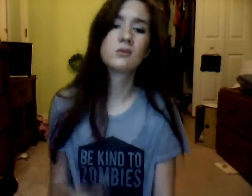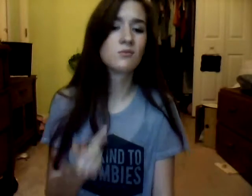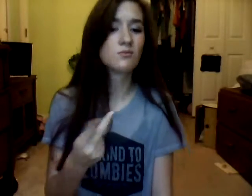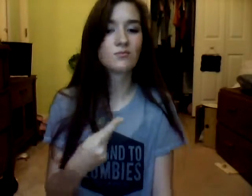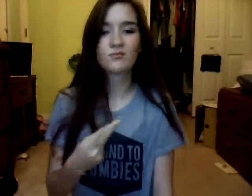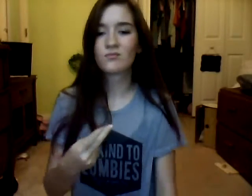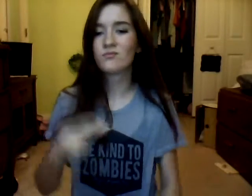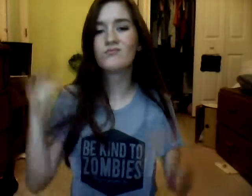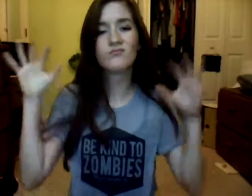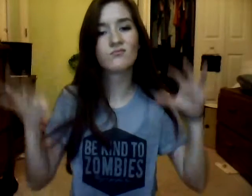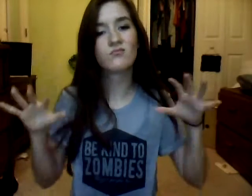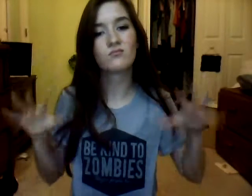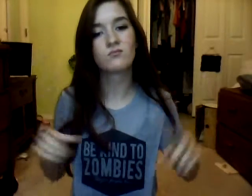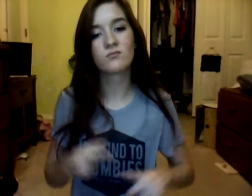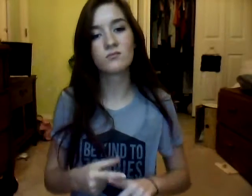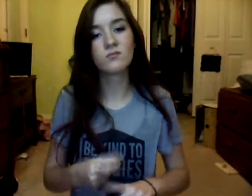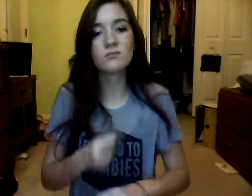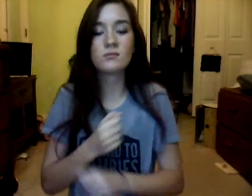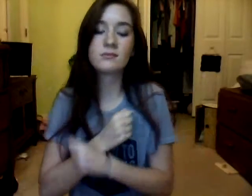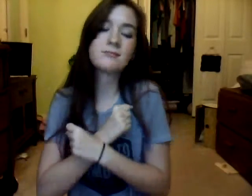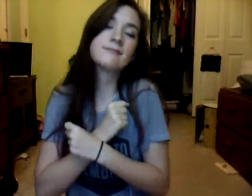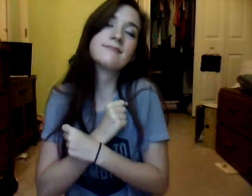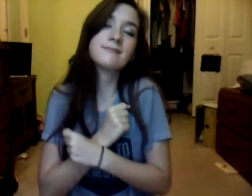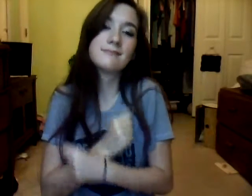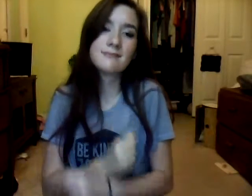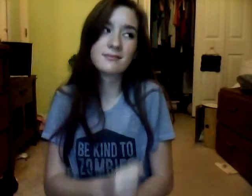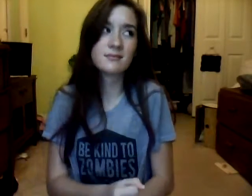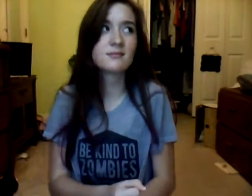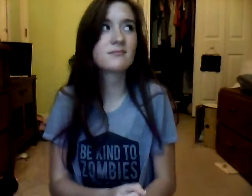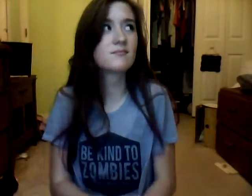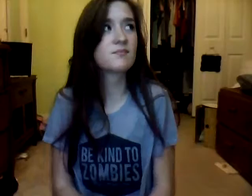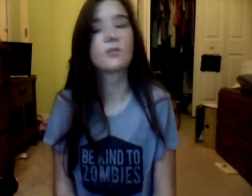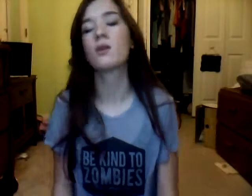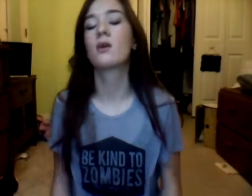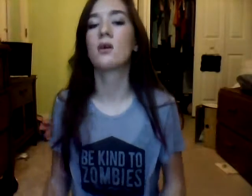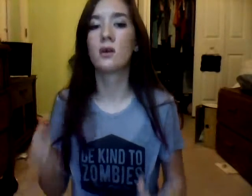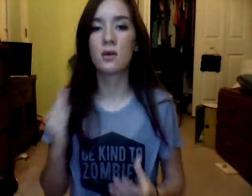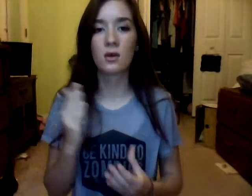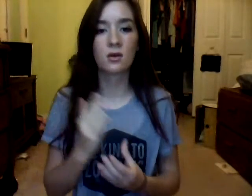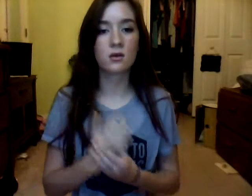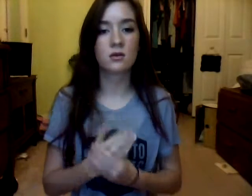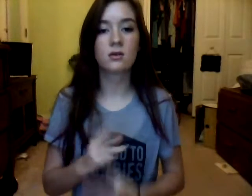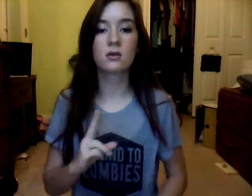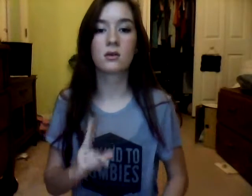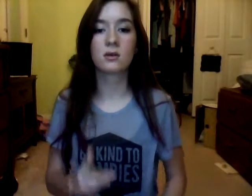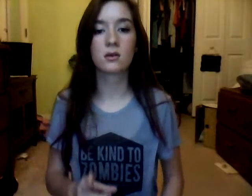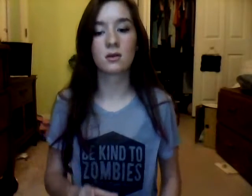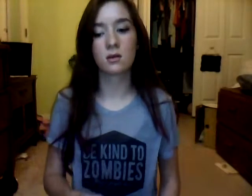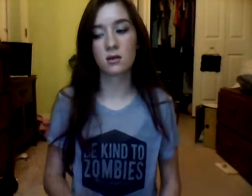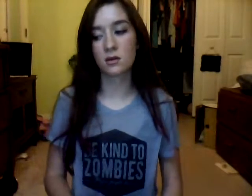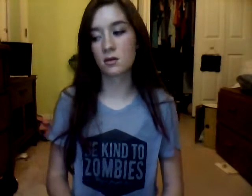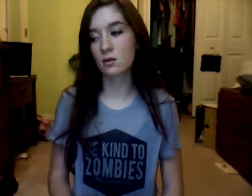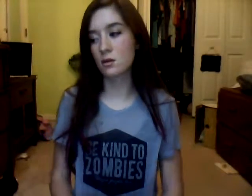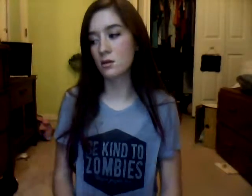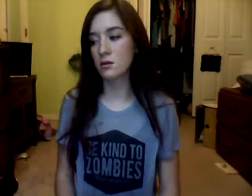We don't have to fall from grace Put down the weapons you fight for